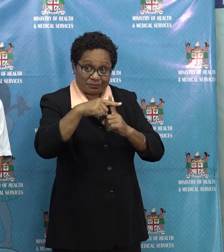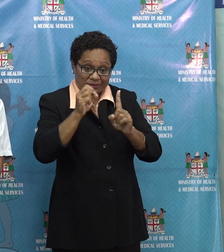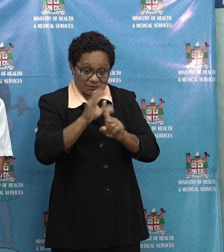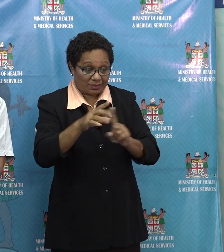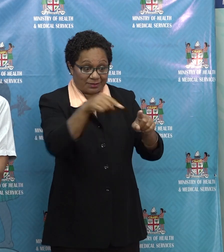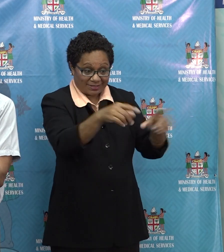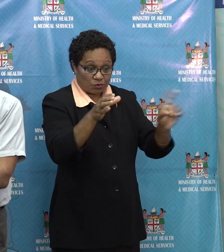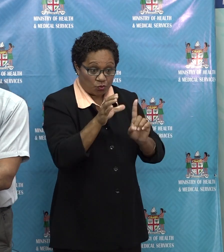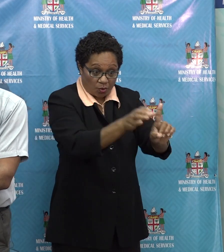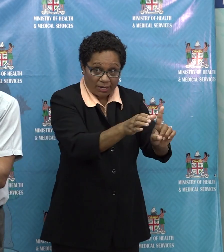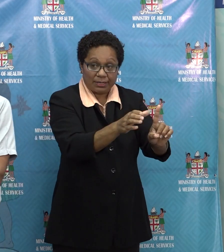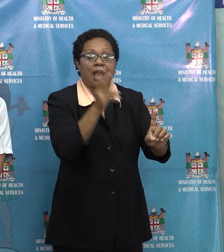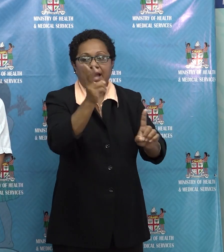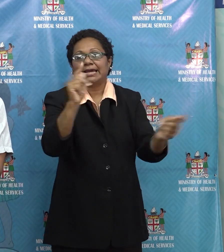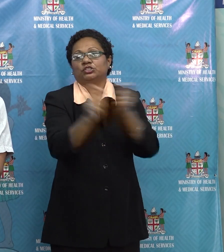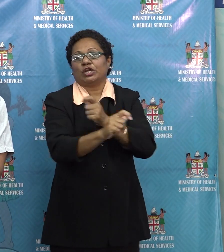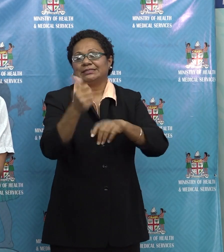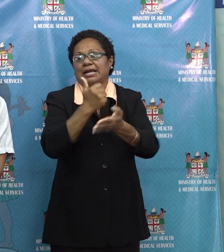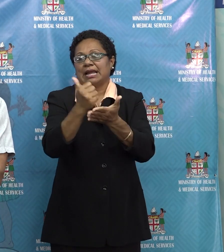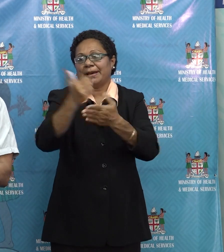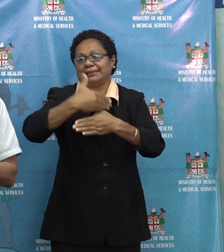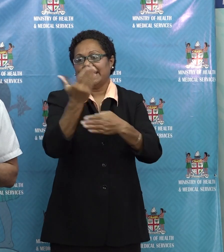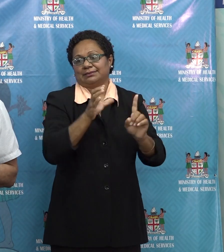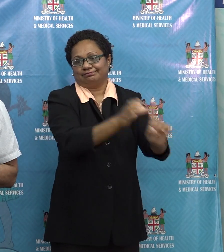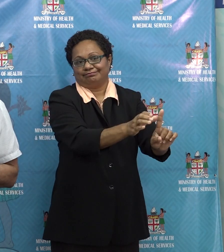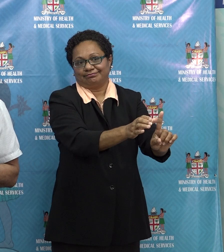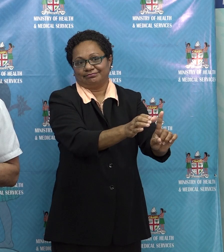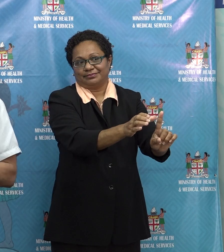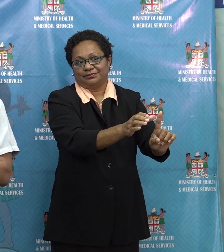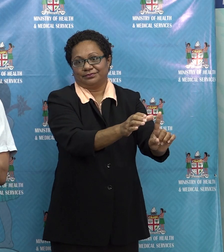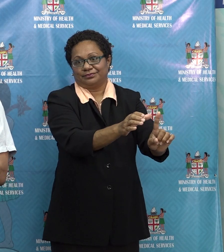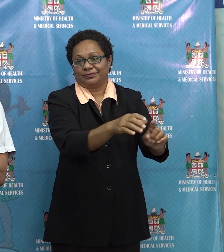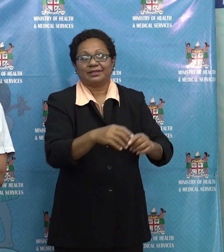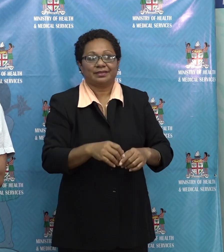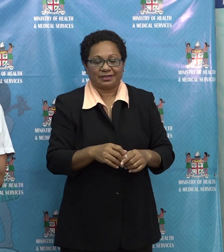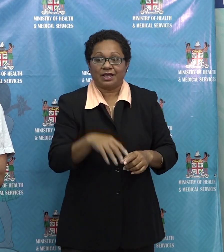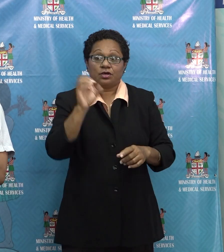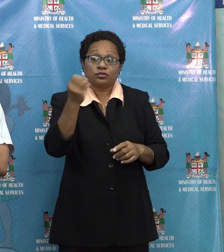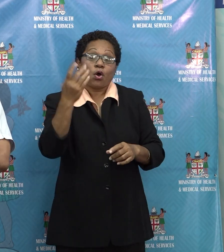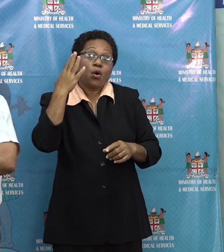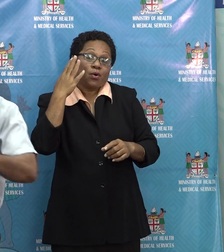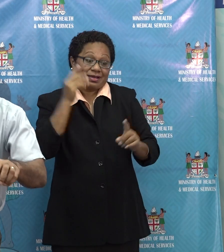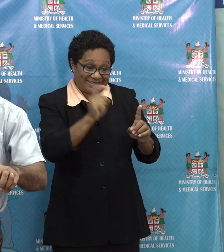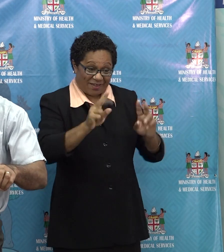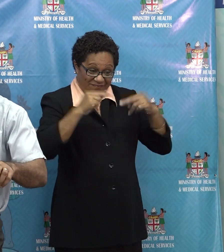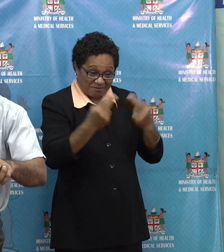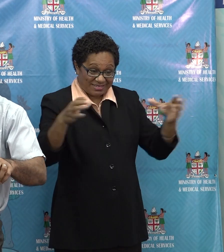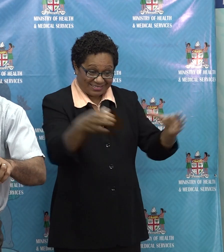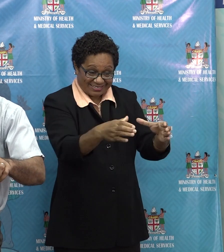family. So in that family, every time somebody was positive and had to be moved